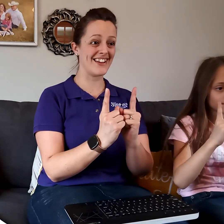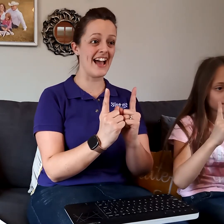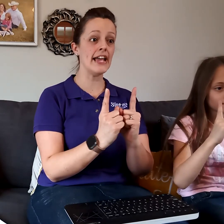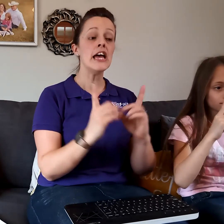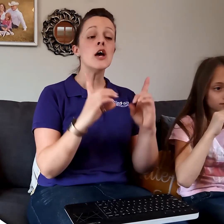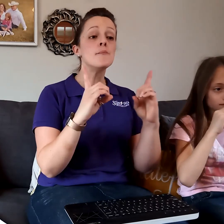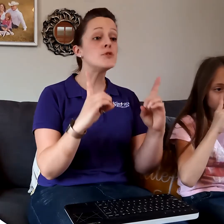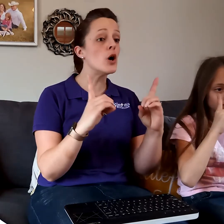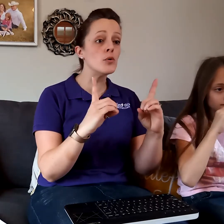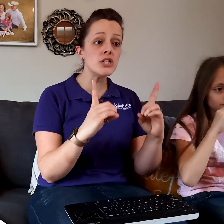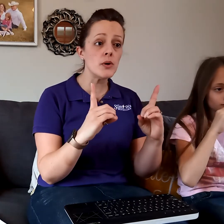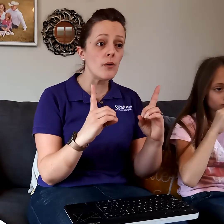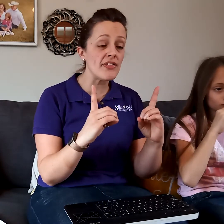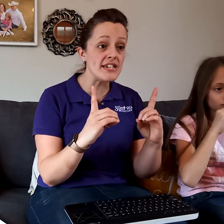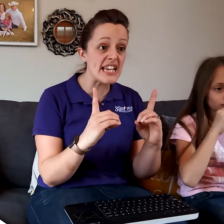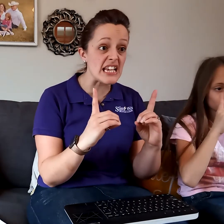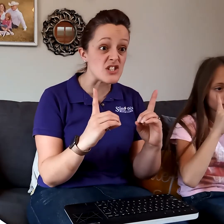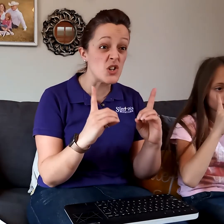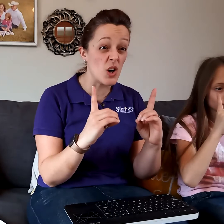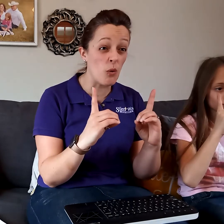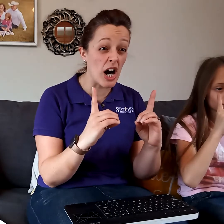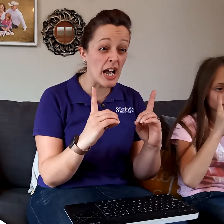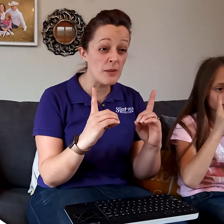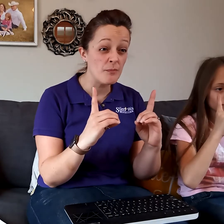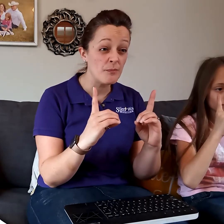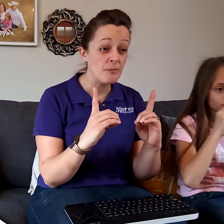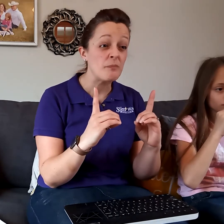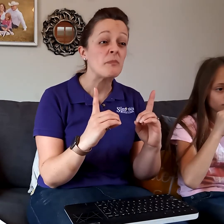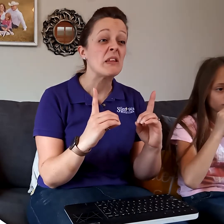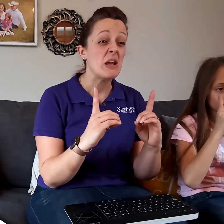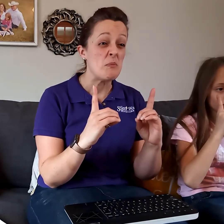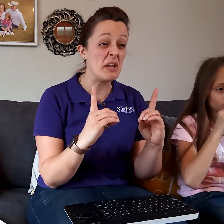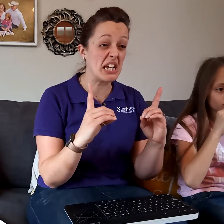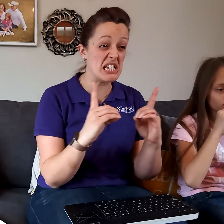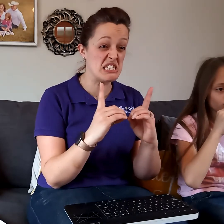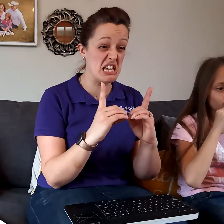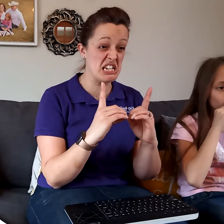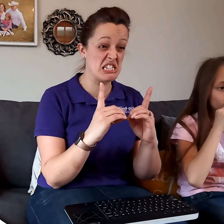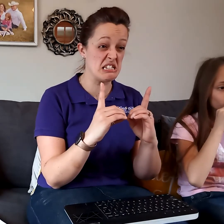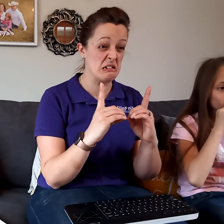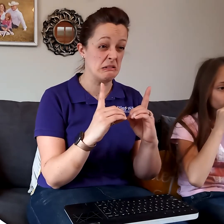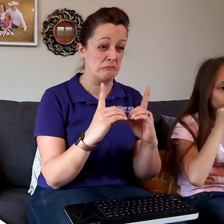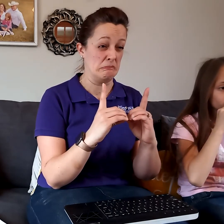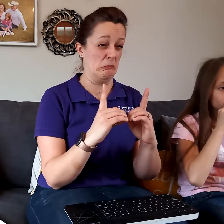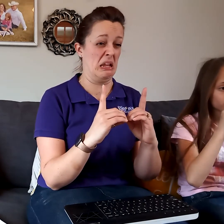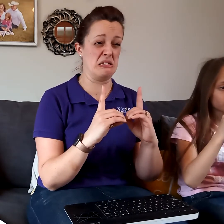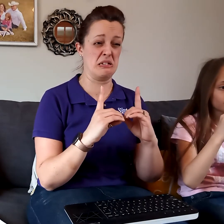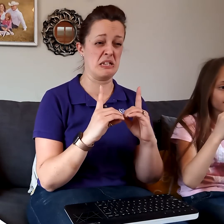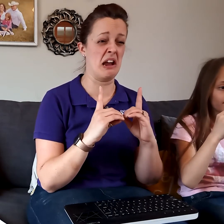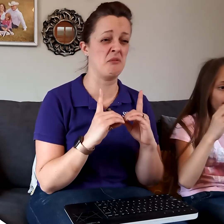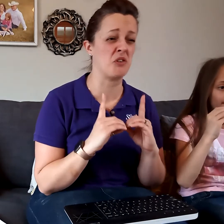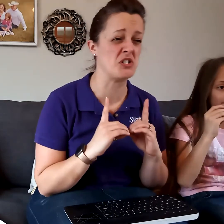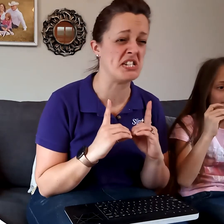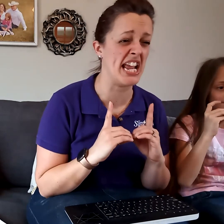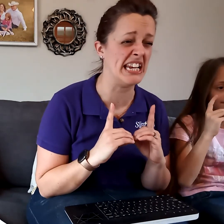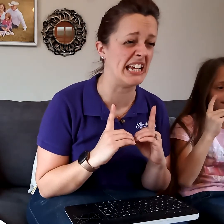Okay? Don't do it with D's. You know why? Because this is the sign for dating.